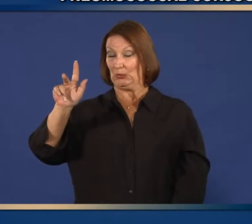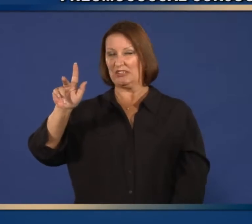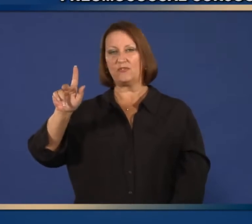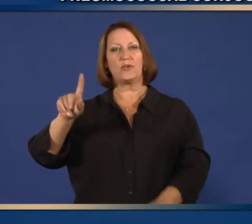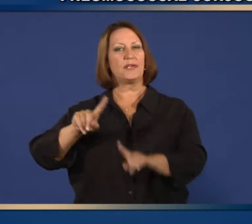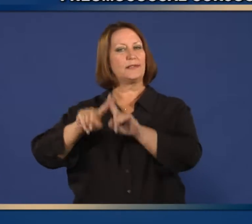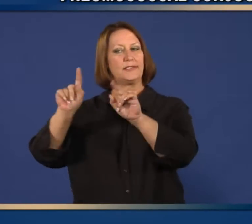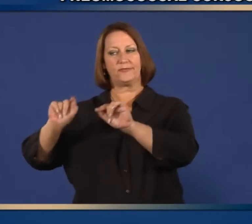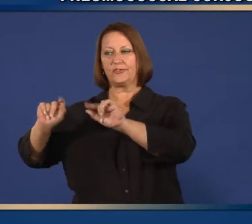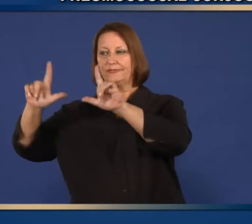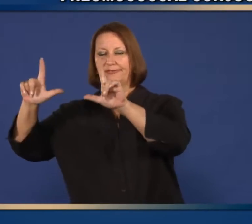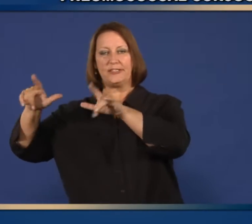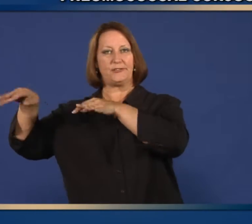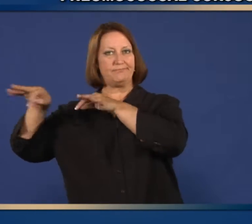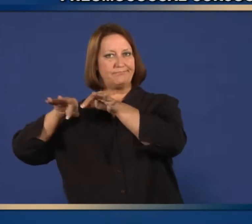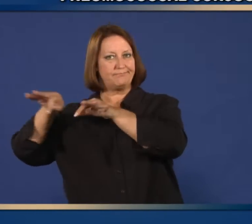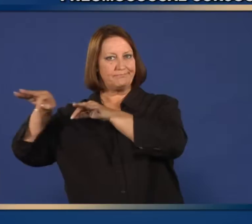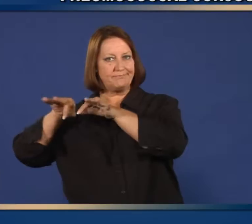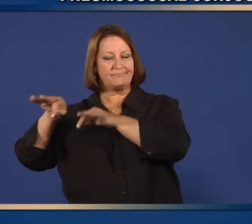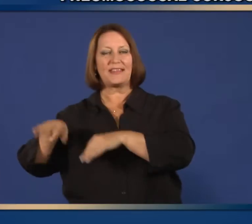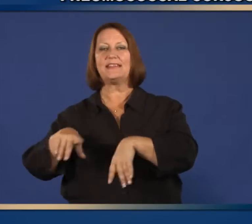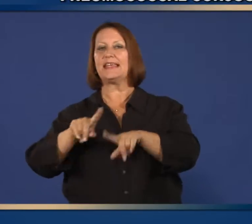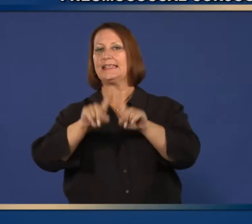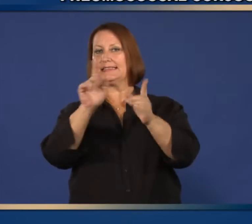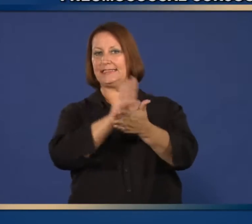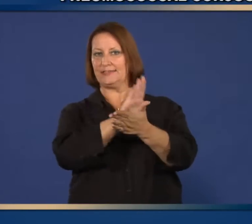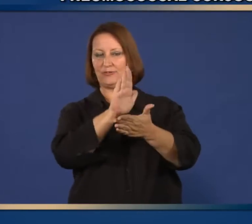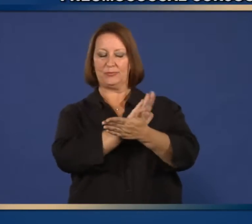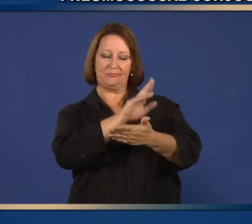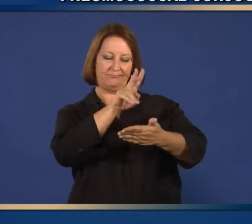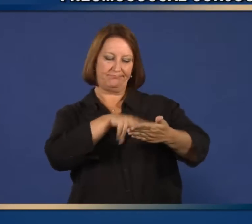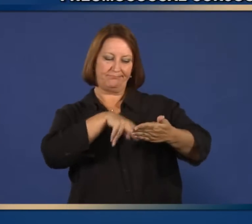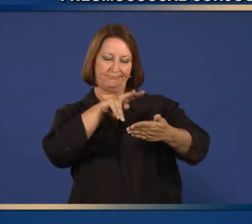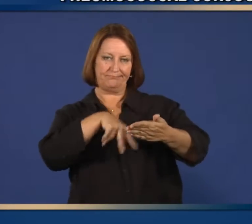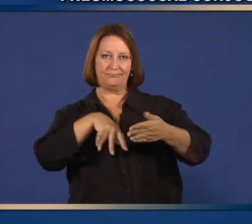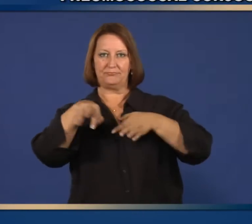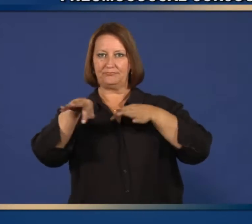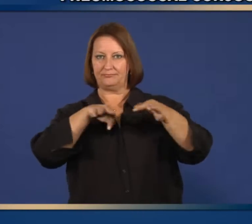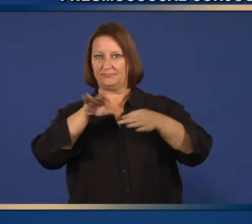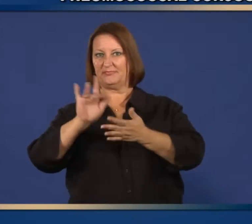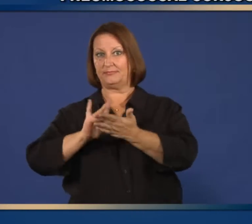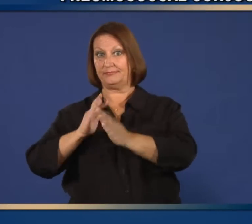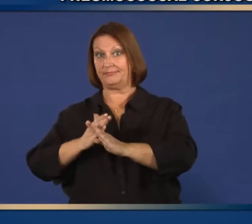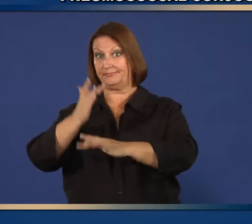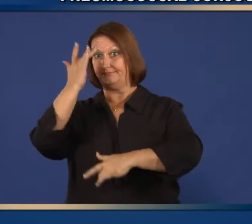There is a separate vaccine information statement for that vaccine.